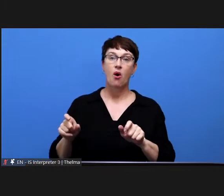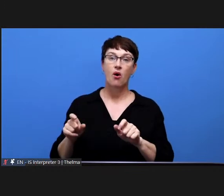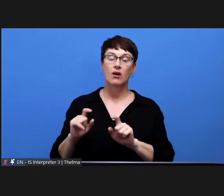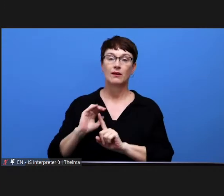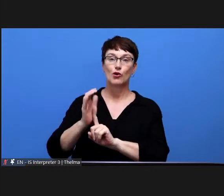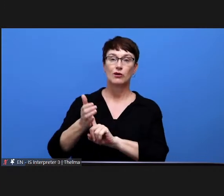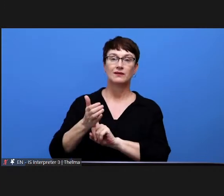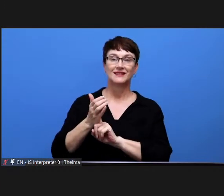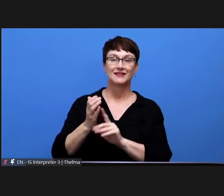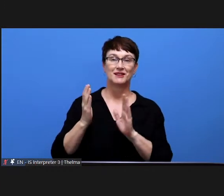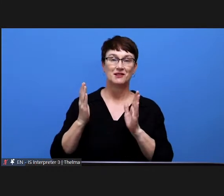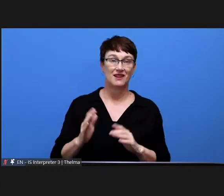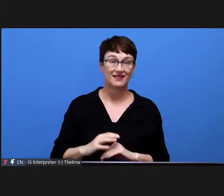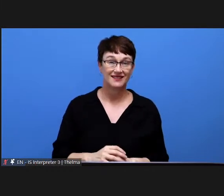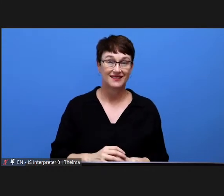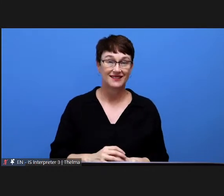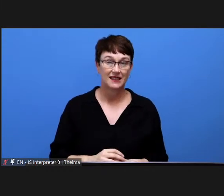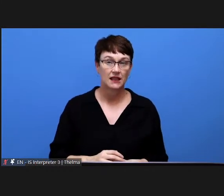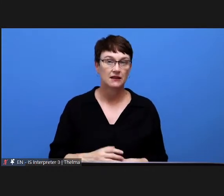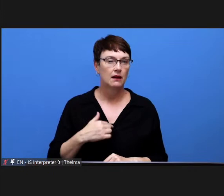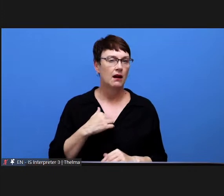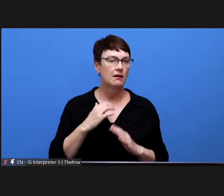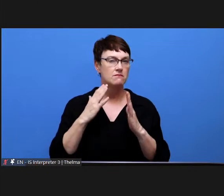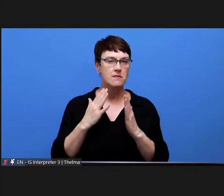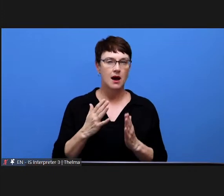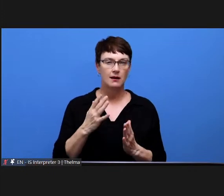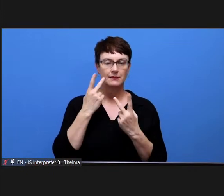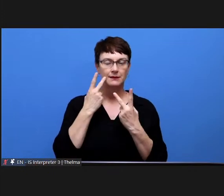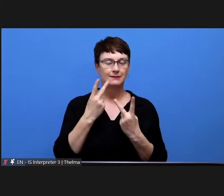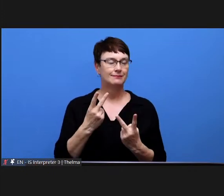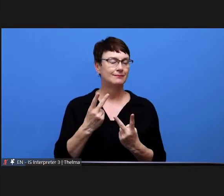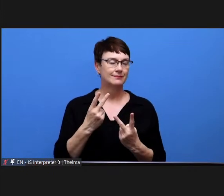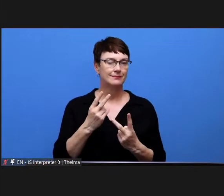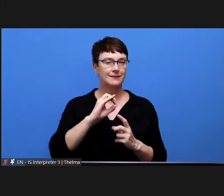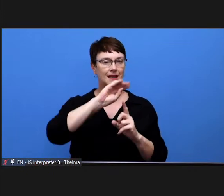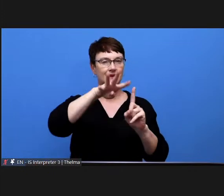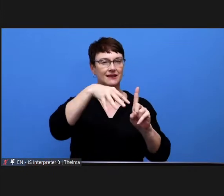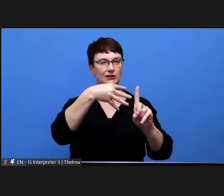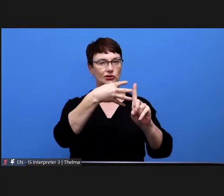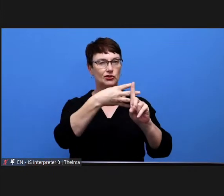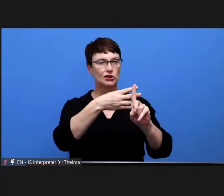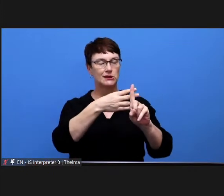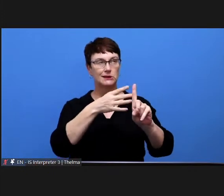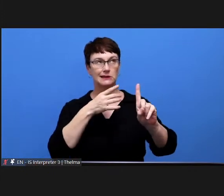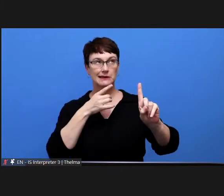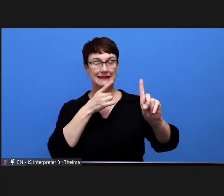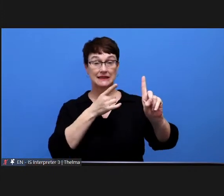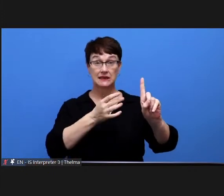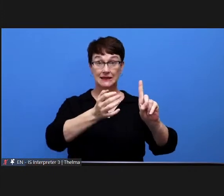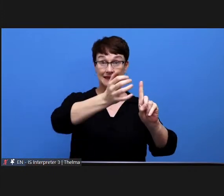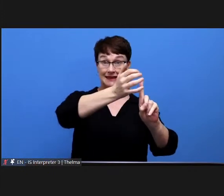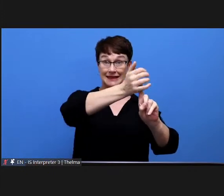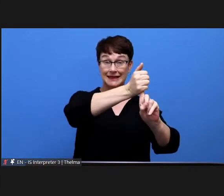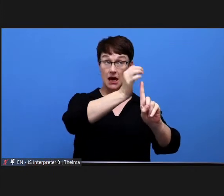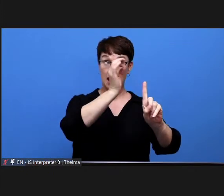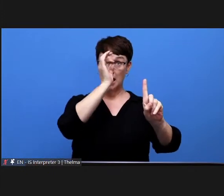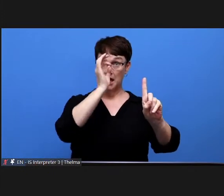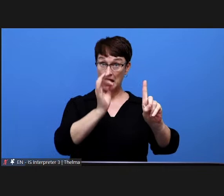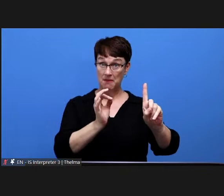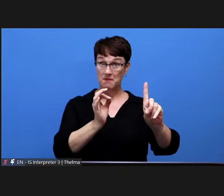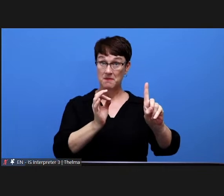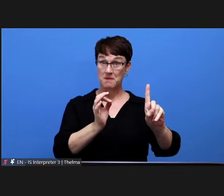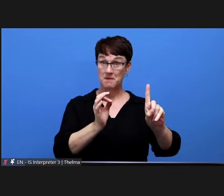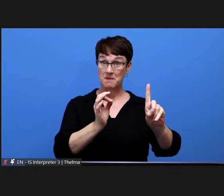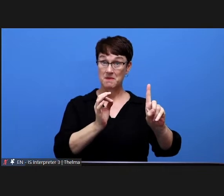and resilience is at the heart of every action. If disaster risk reduction is not put at the forefront of everything that we are doing, then